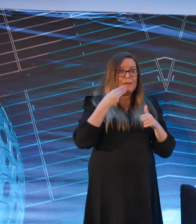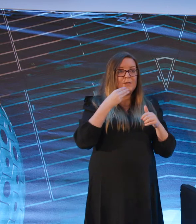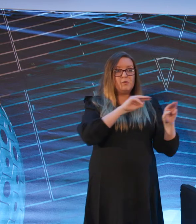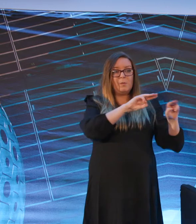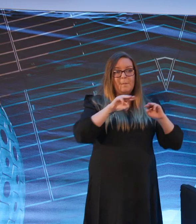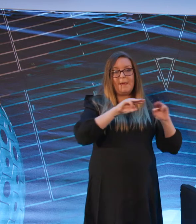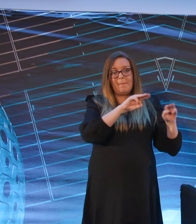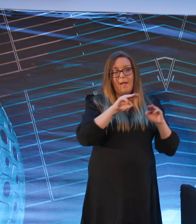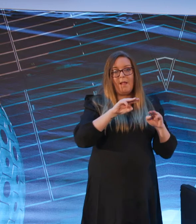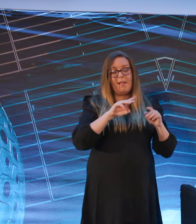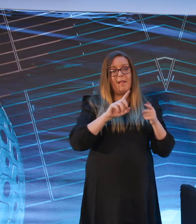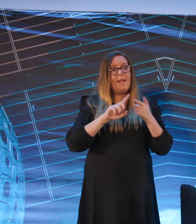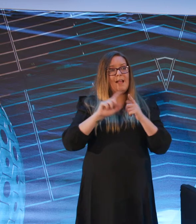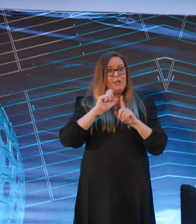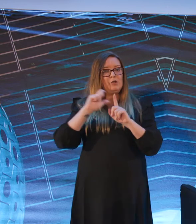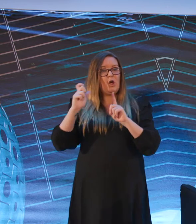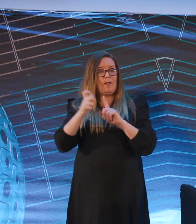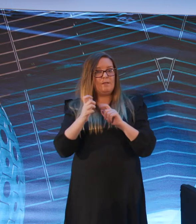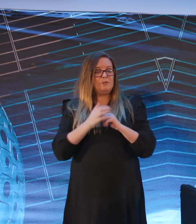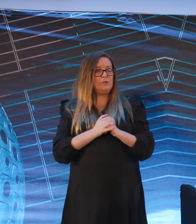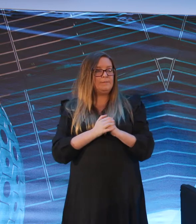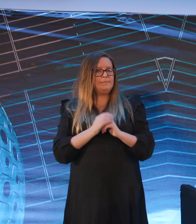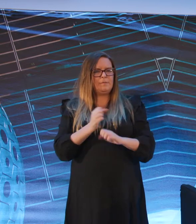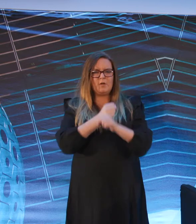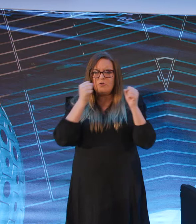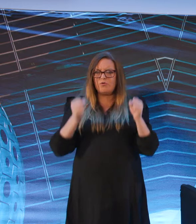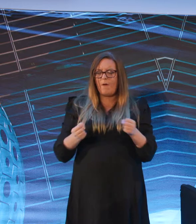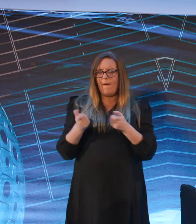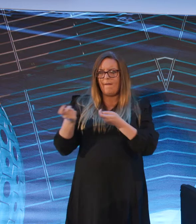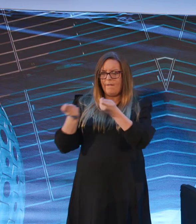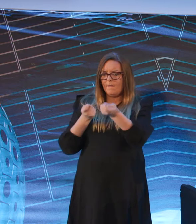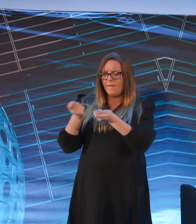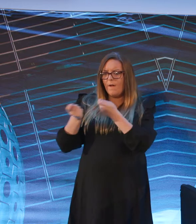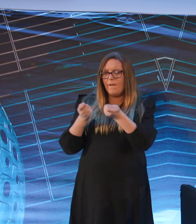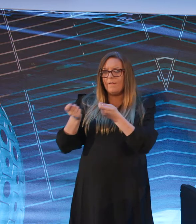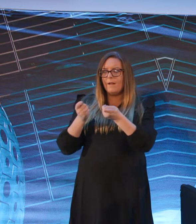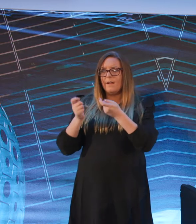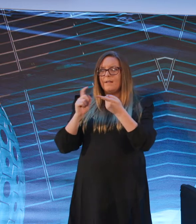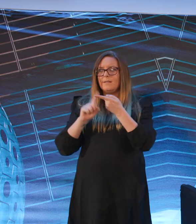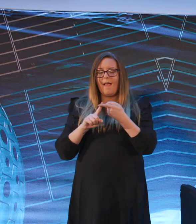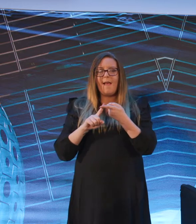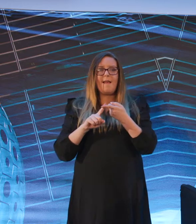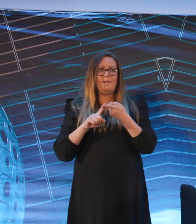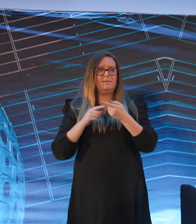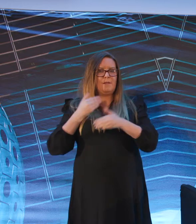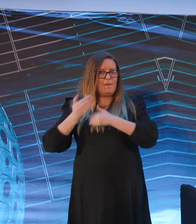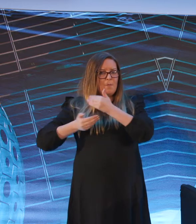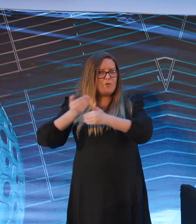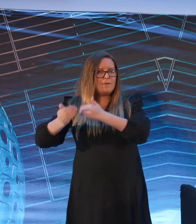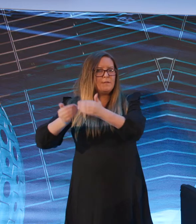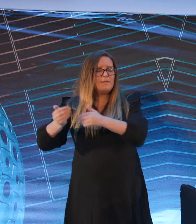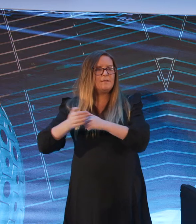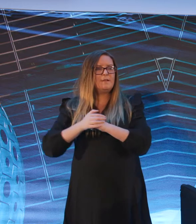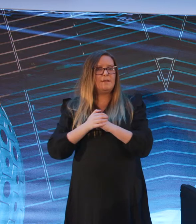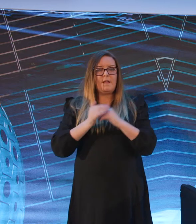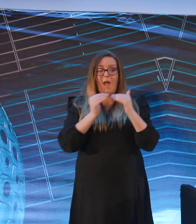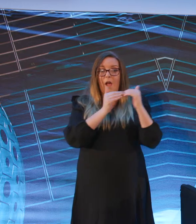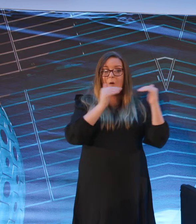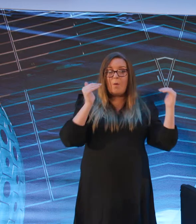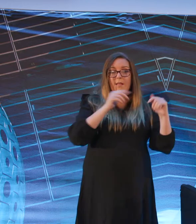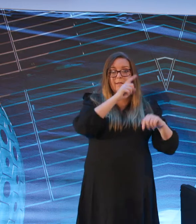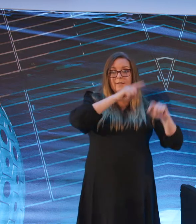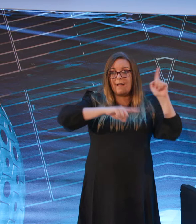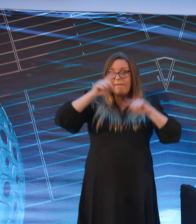people-first culture, robust governance, quality, and operational actions, equality,